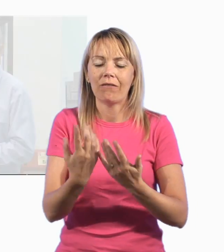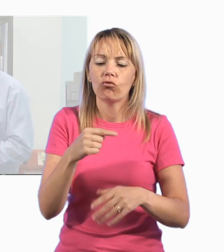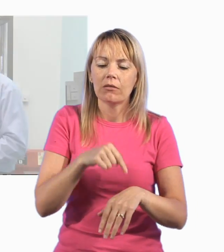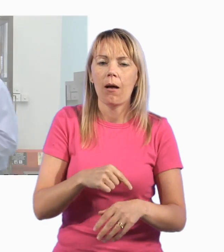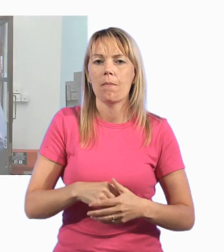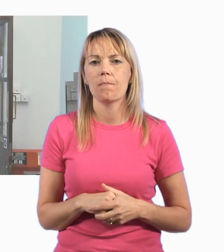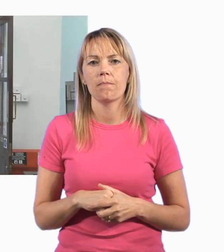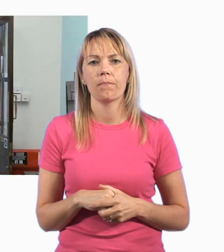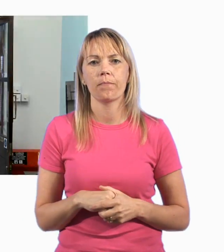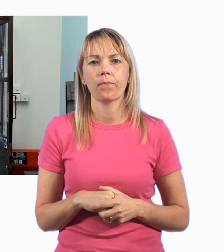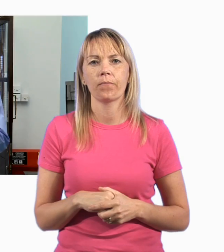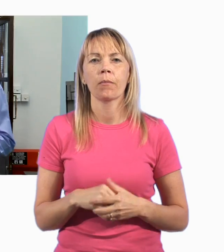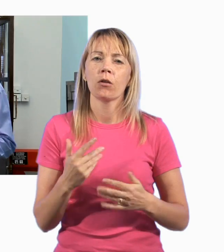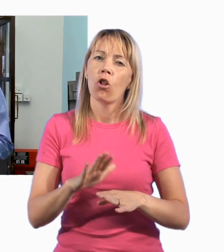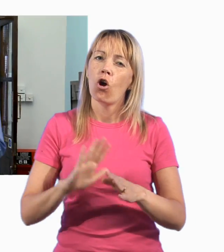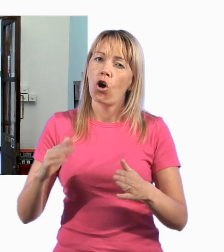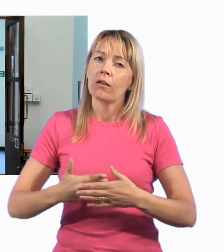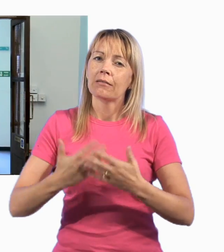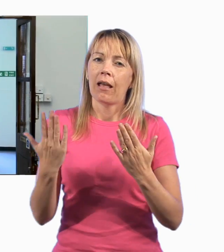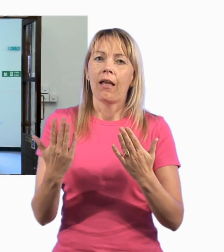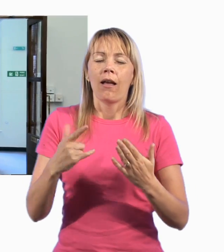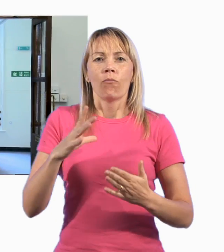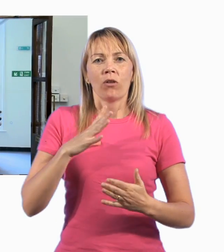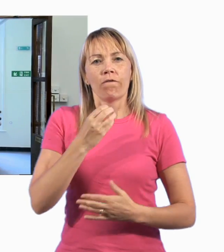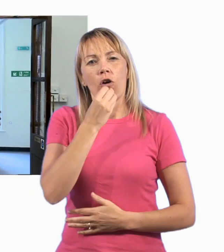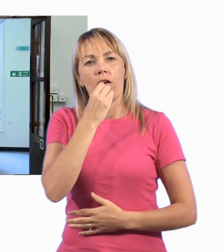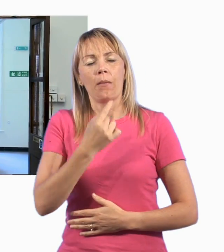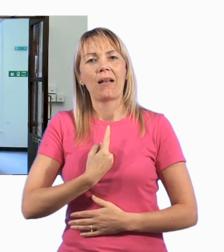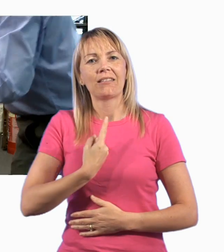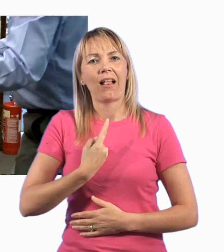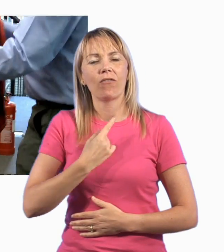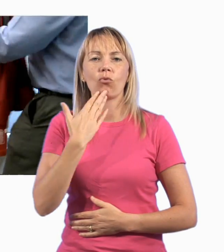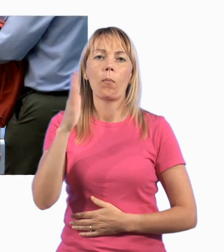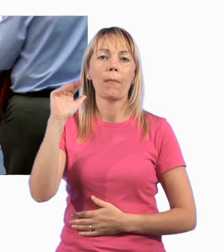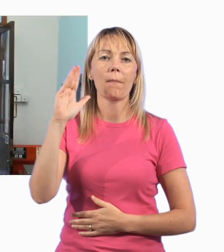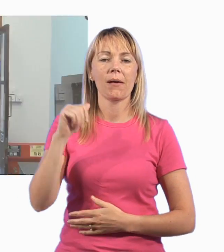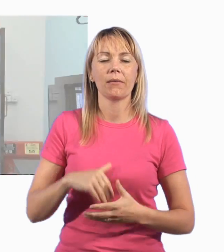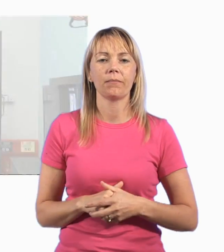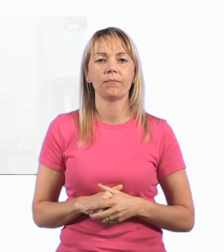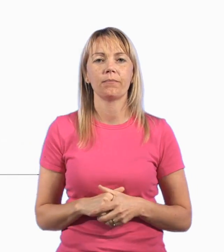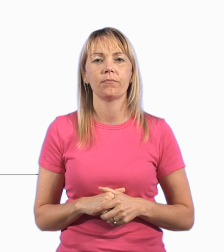Well, it's been a long day here and I'm ready for a snack now, so thanks and goodbye.